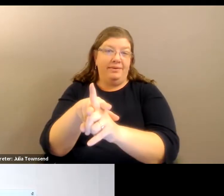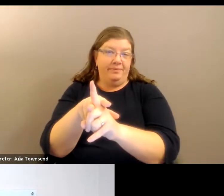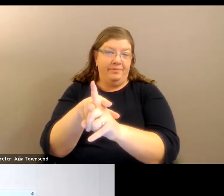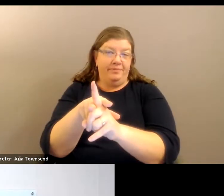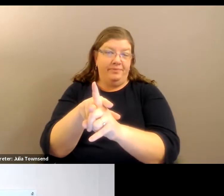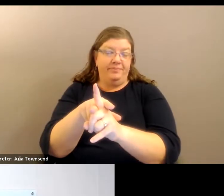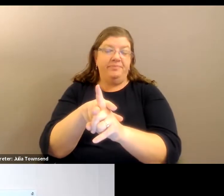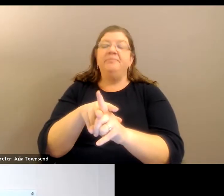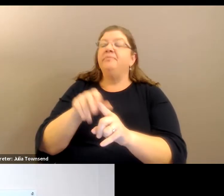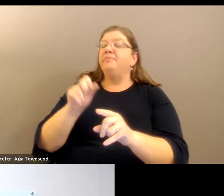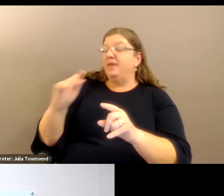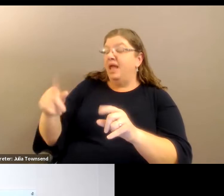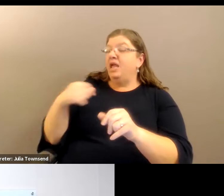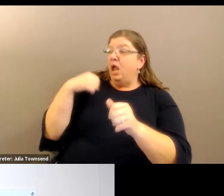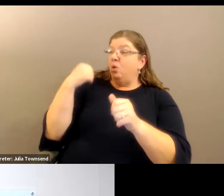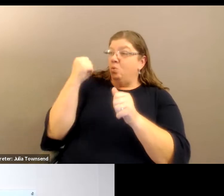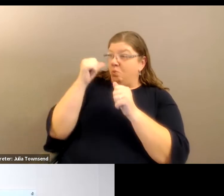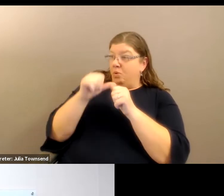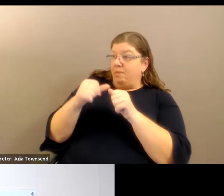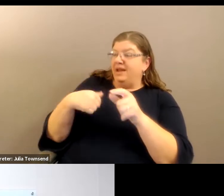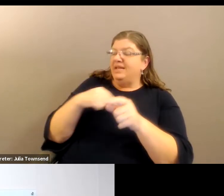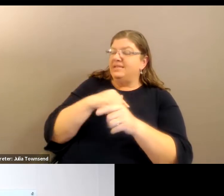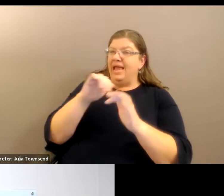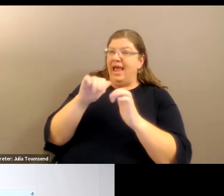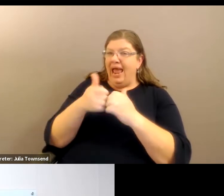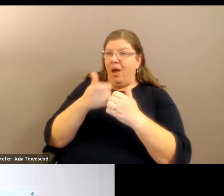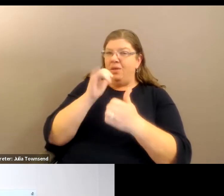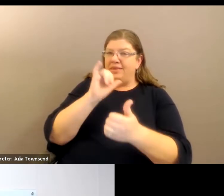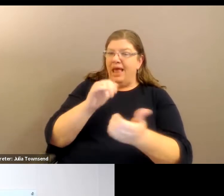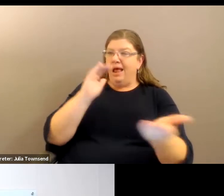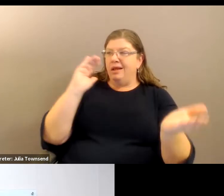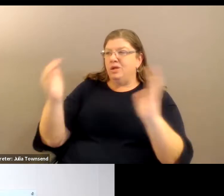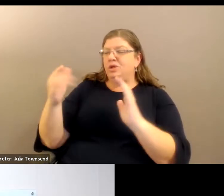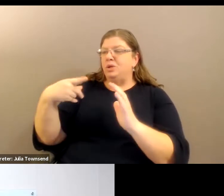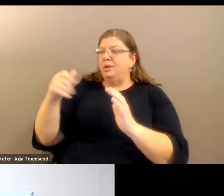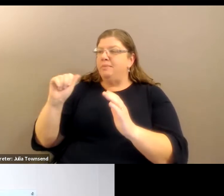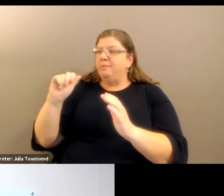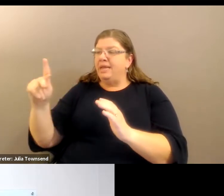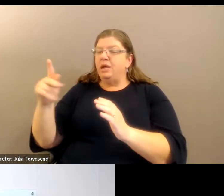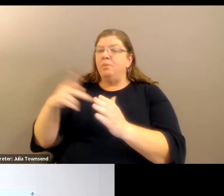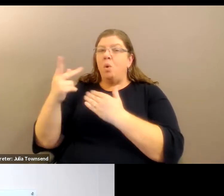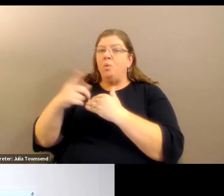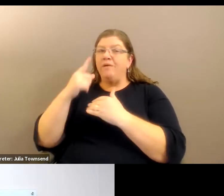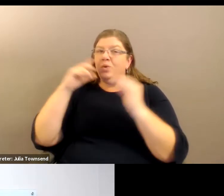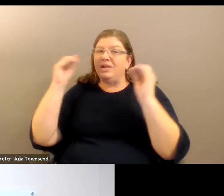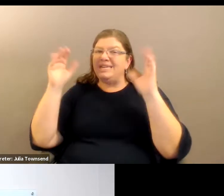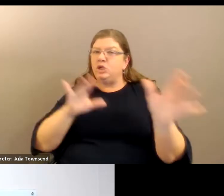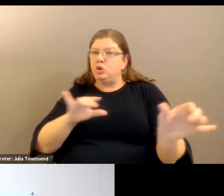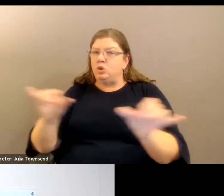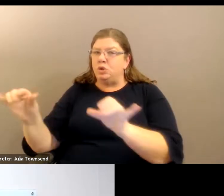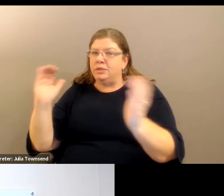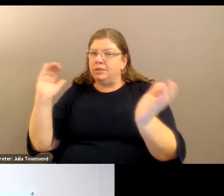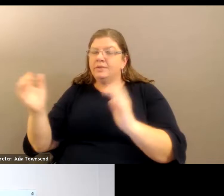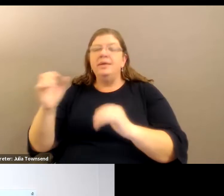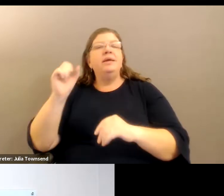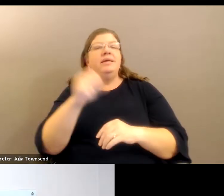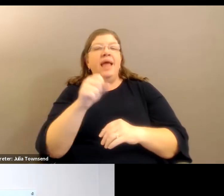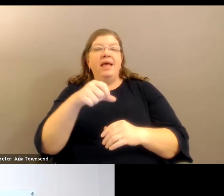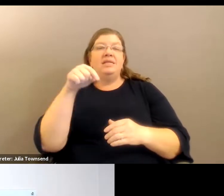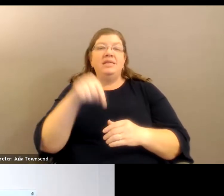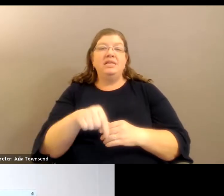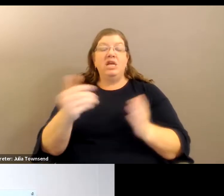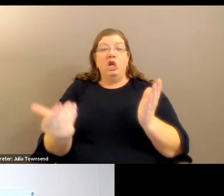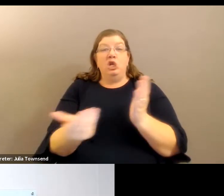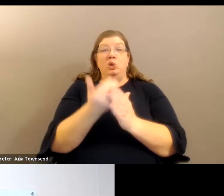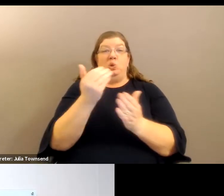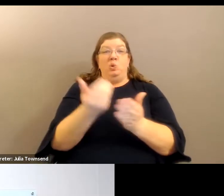And could you remind the board how this rounds out similar to our Peak program for teachers? Absolutely. This is our